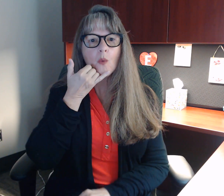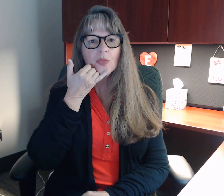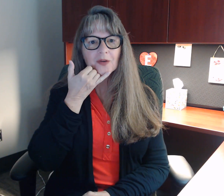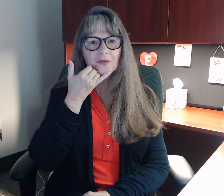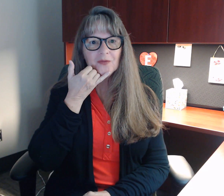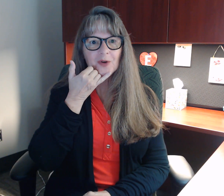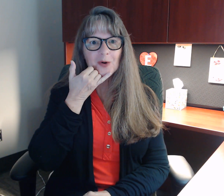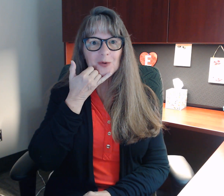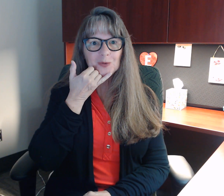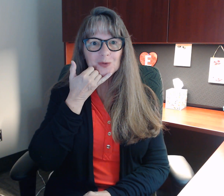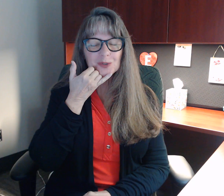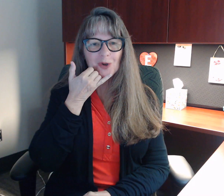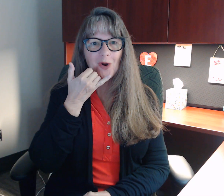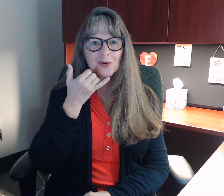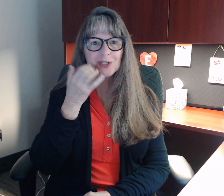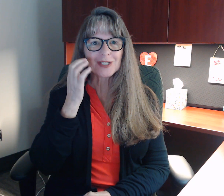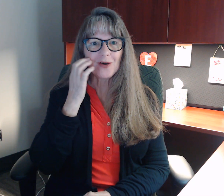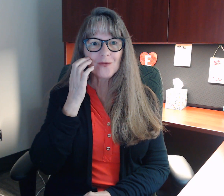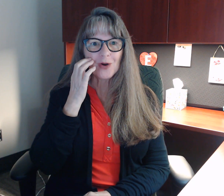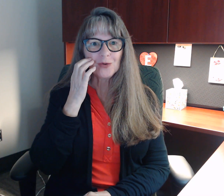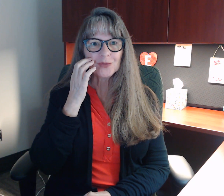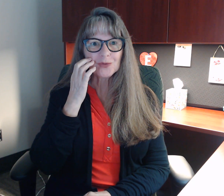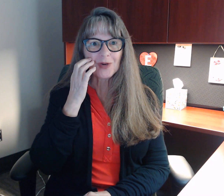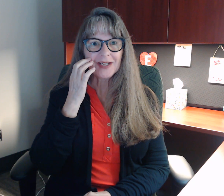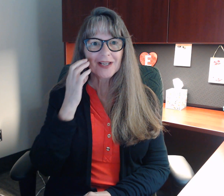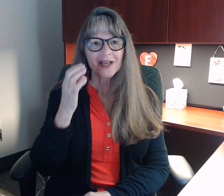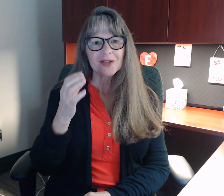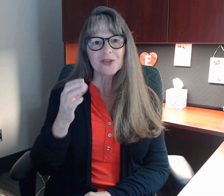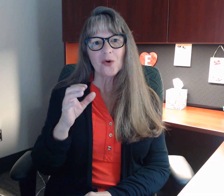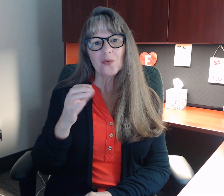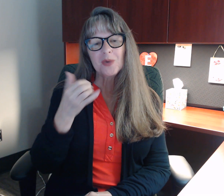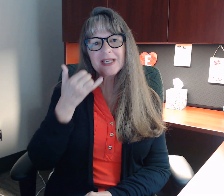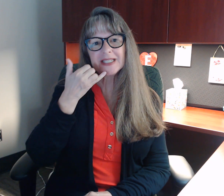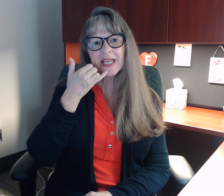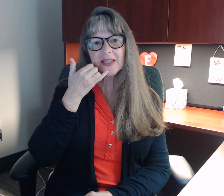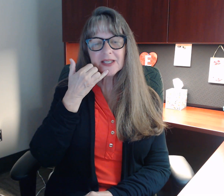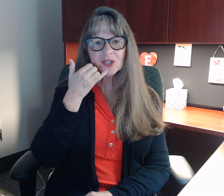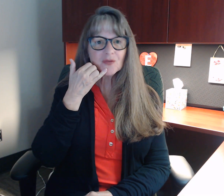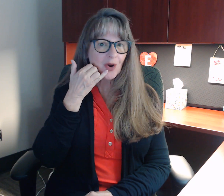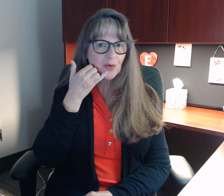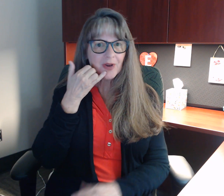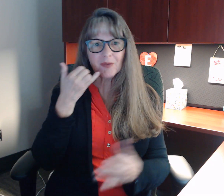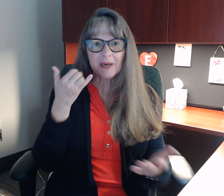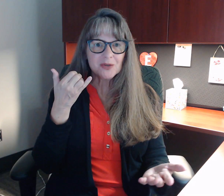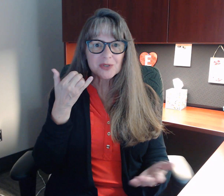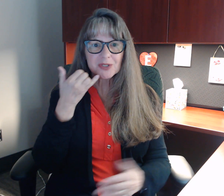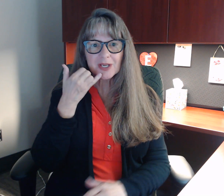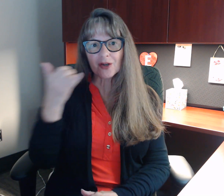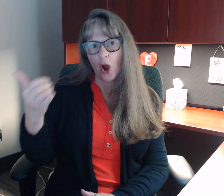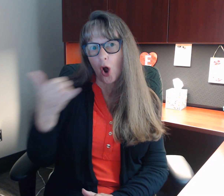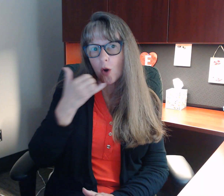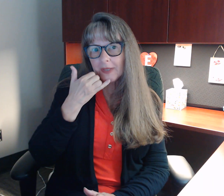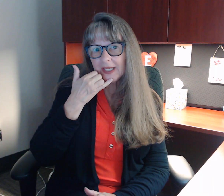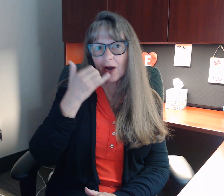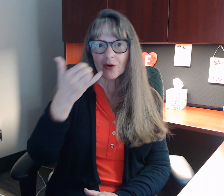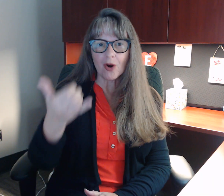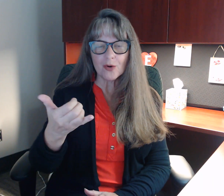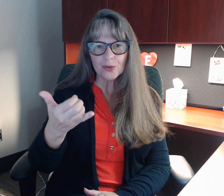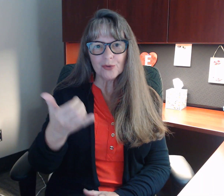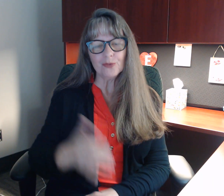the phones are cell phones, right? So we could say, this is phone. Everybody uses it. Call me, I'll call you.